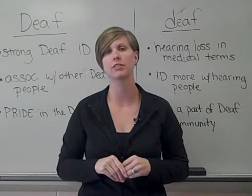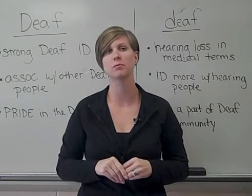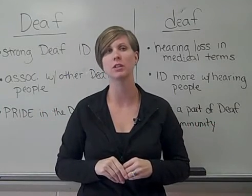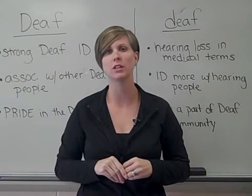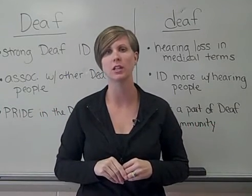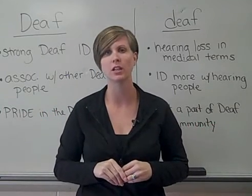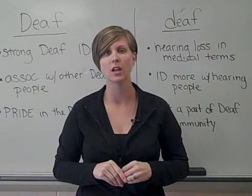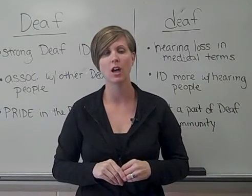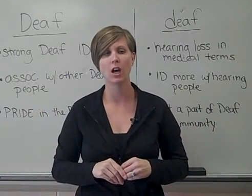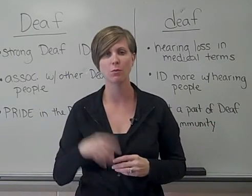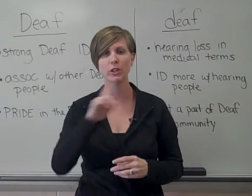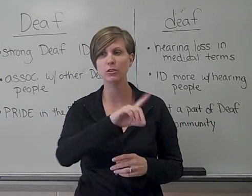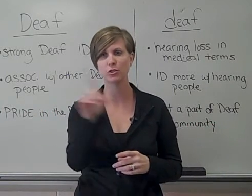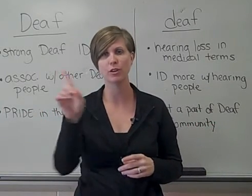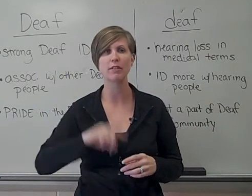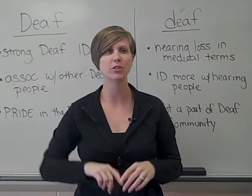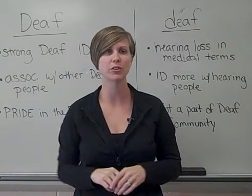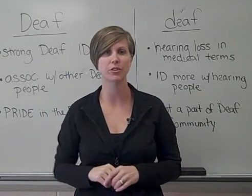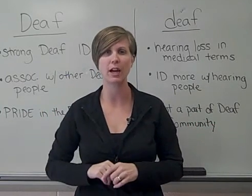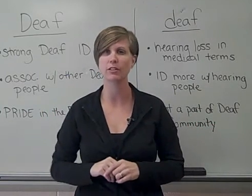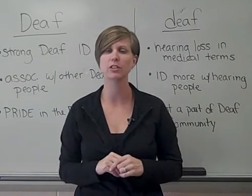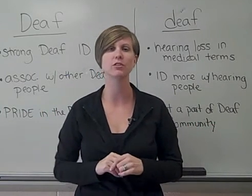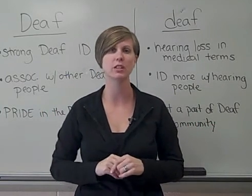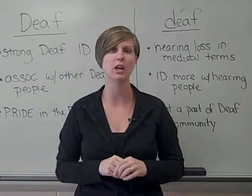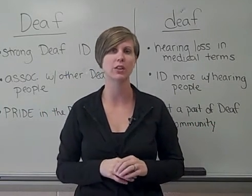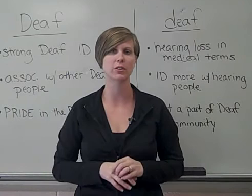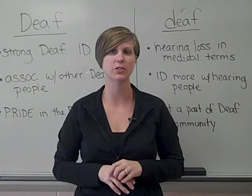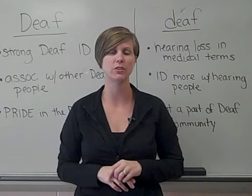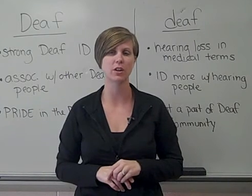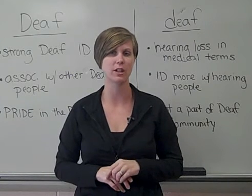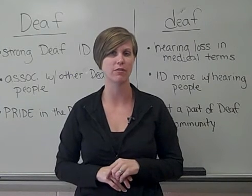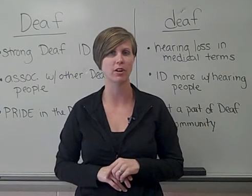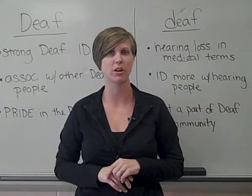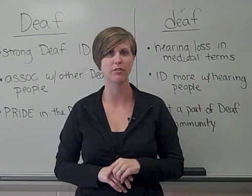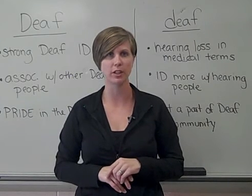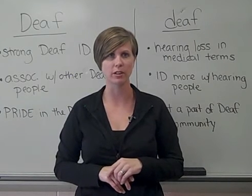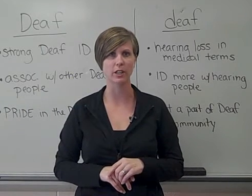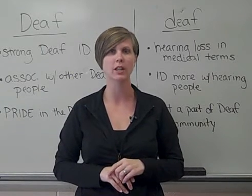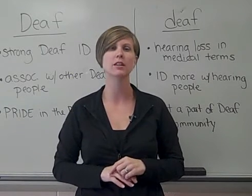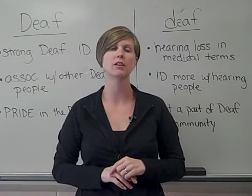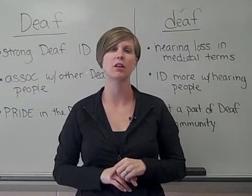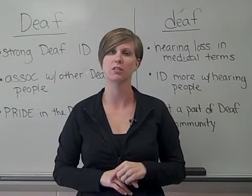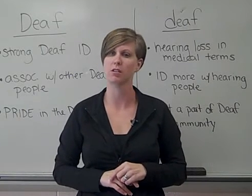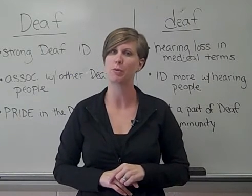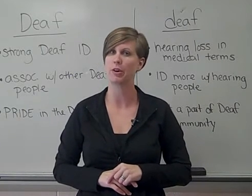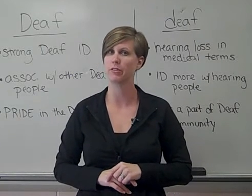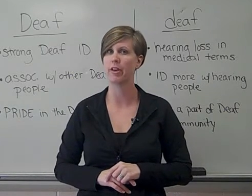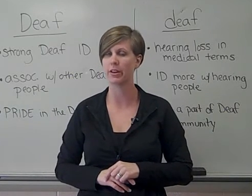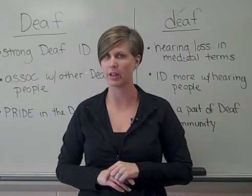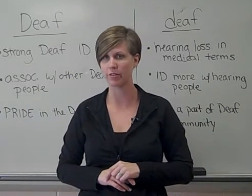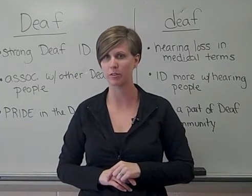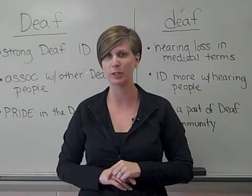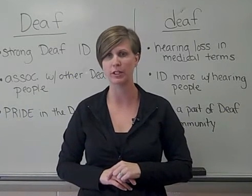deaf community when you travel throughout and you see others who are deaf or hard of hearing that are also a part of that deaf